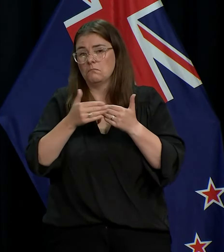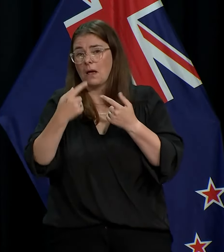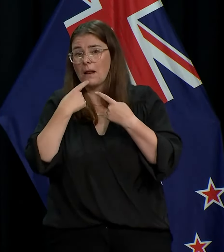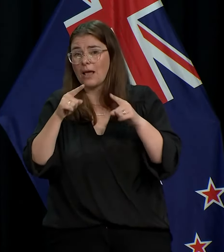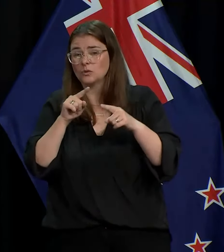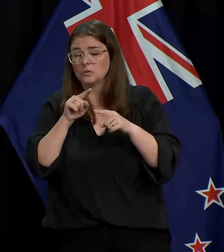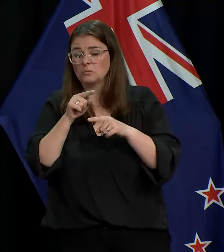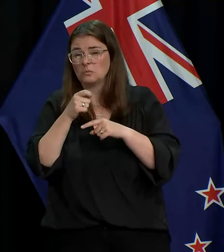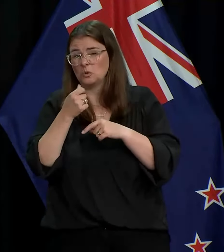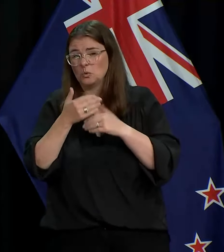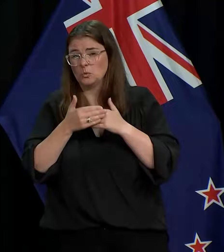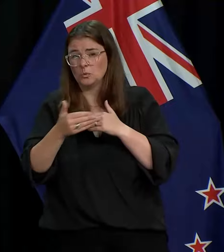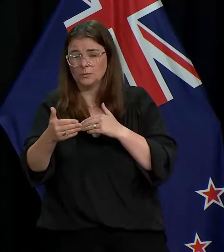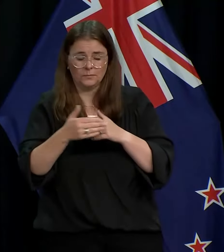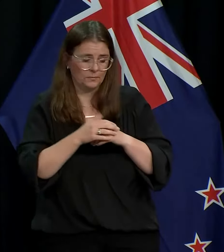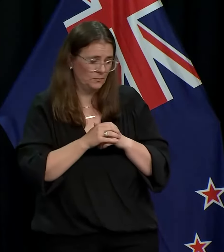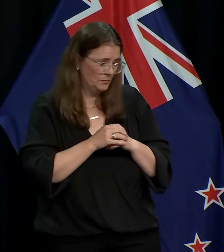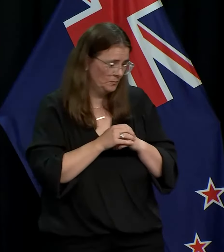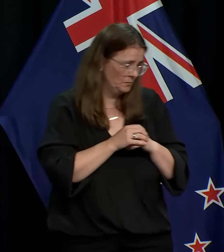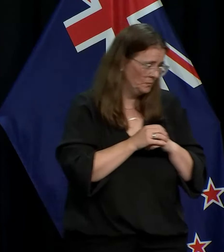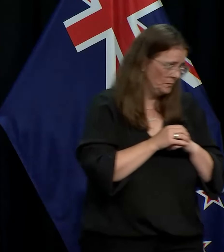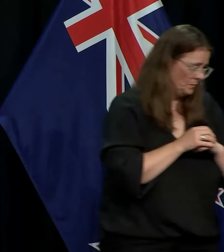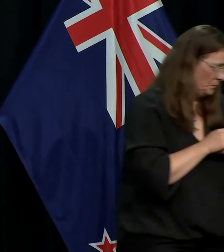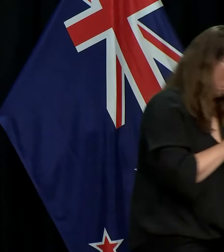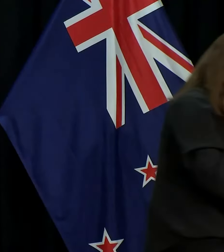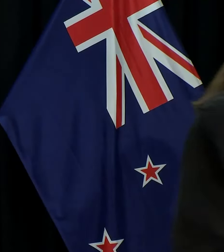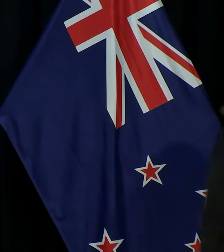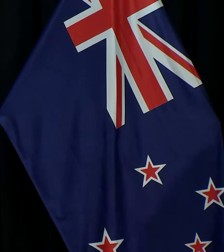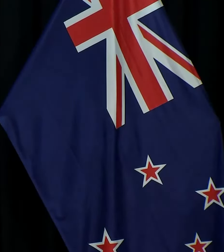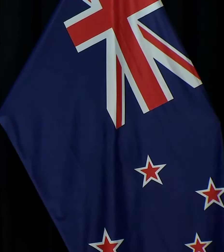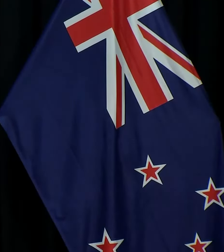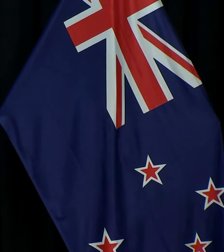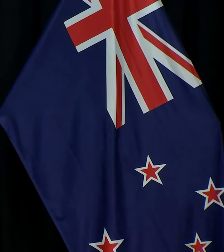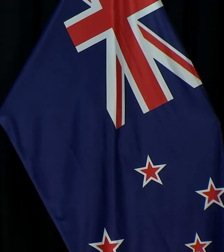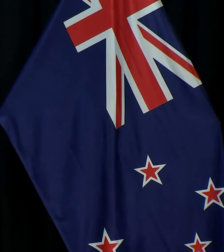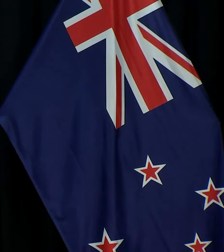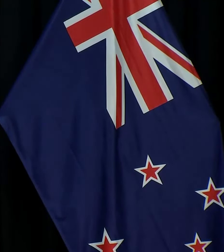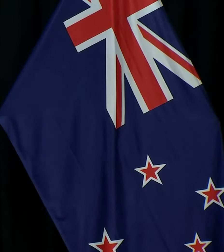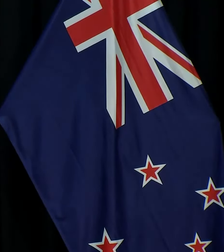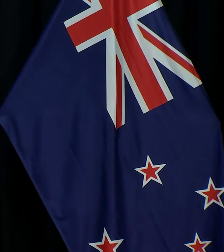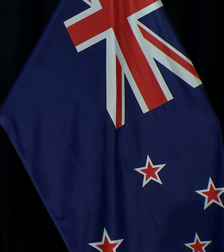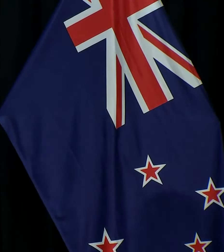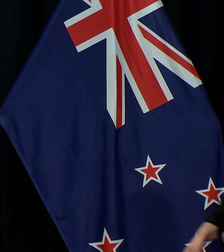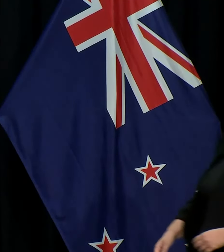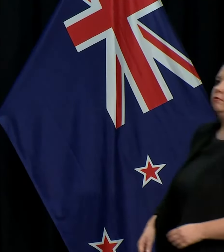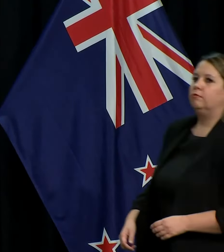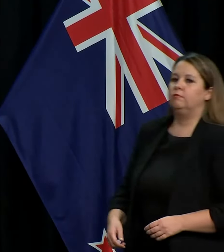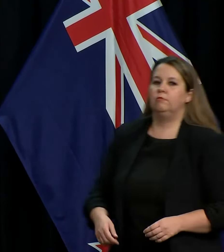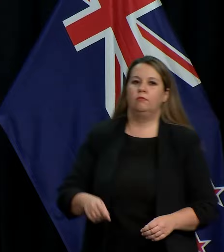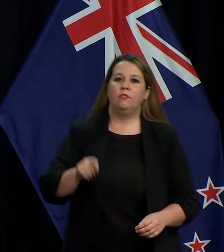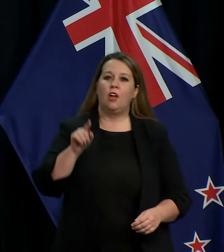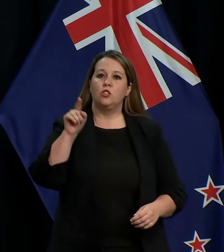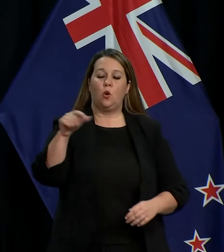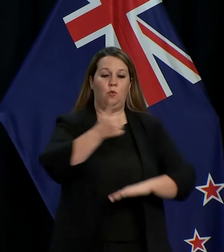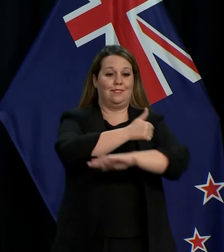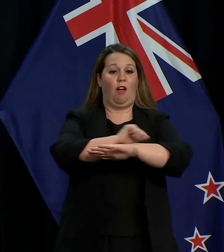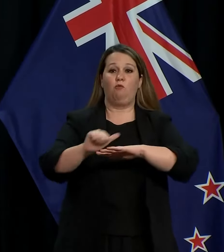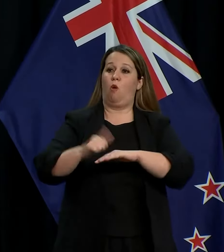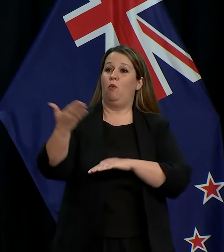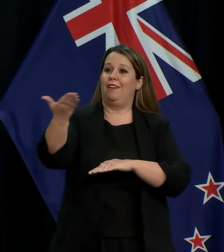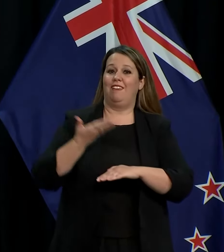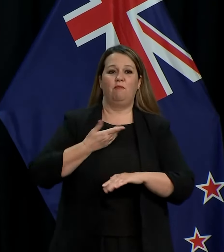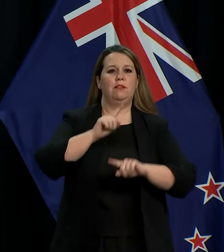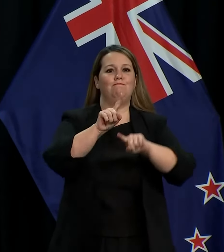announcements in fairly short order. Question you asked? Just a question around timing options. So they'll present me with a range of different